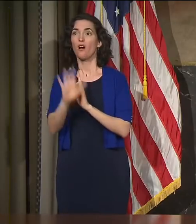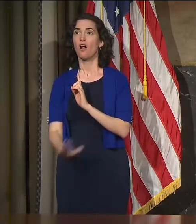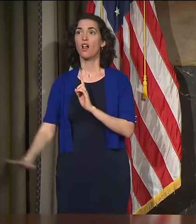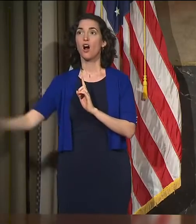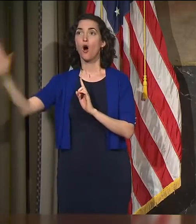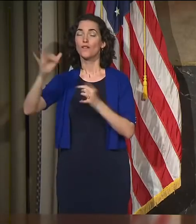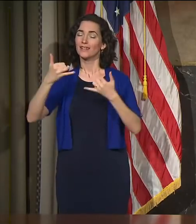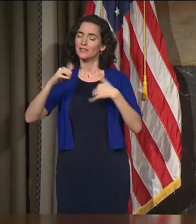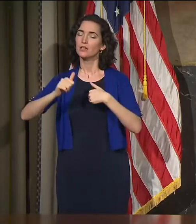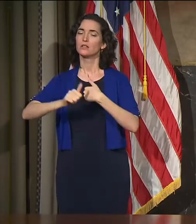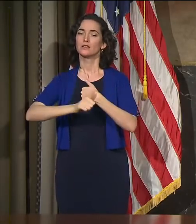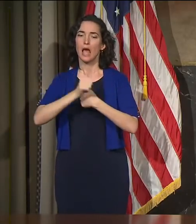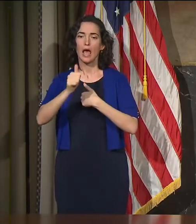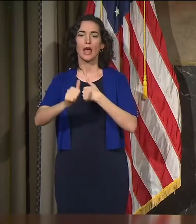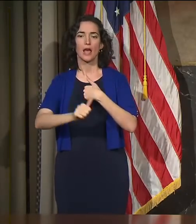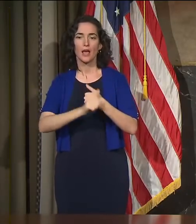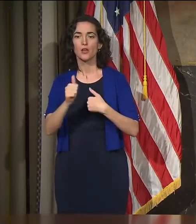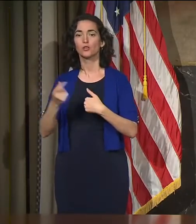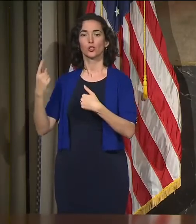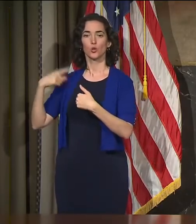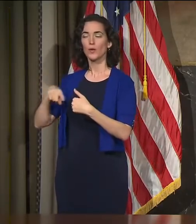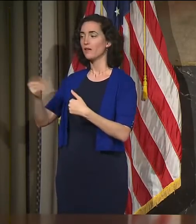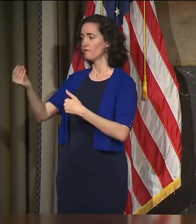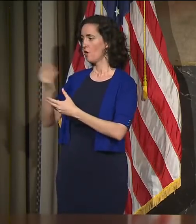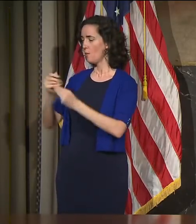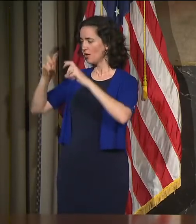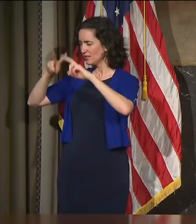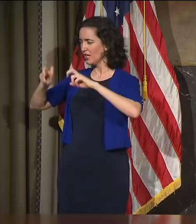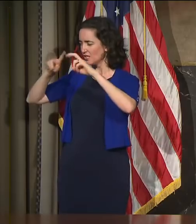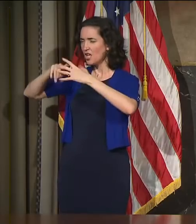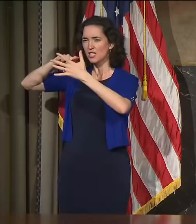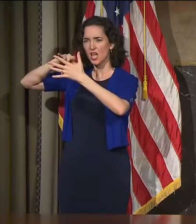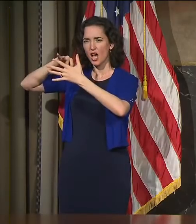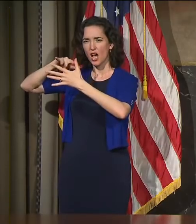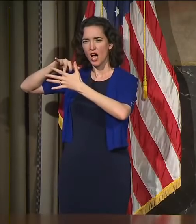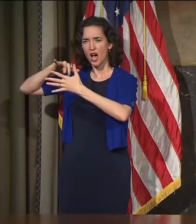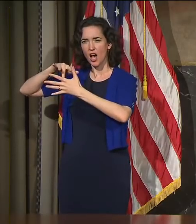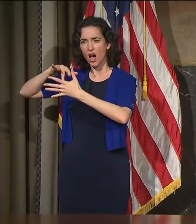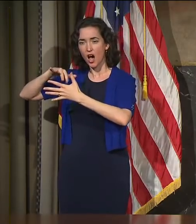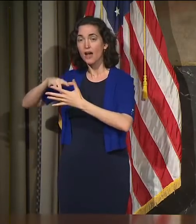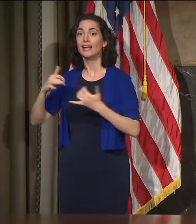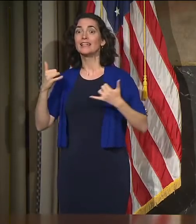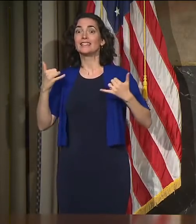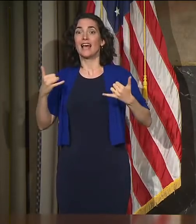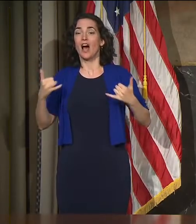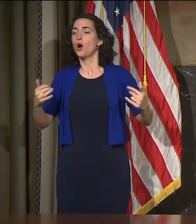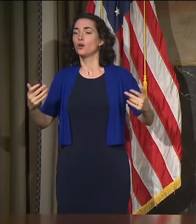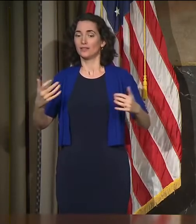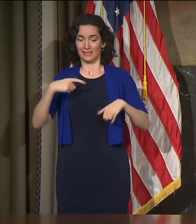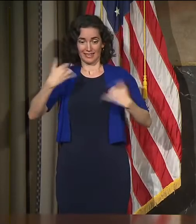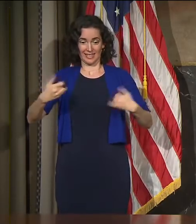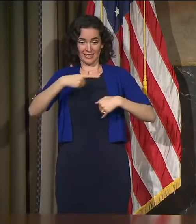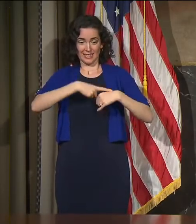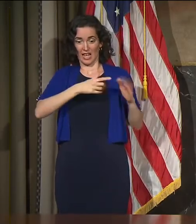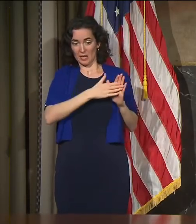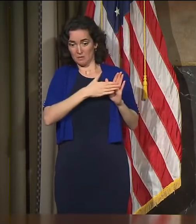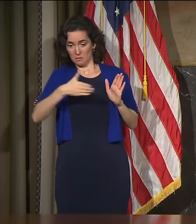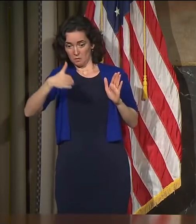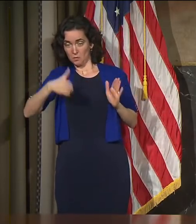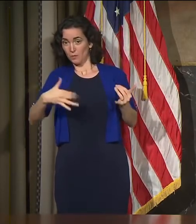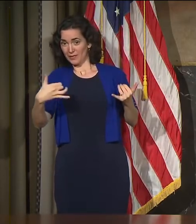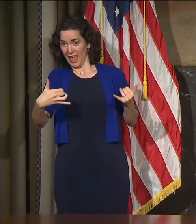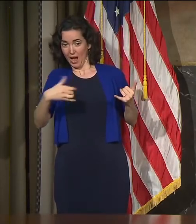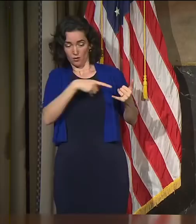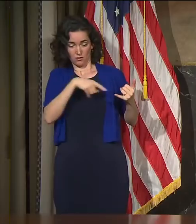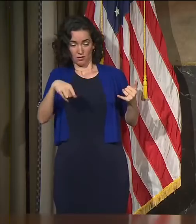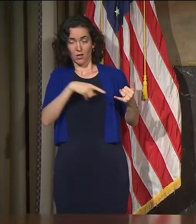And every piece of data that we see lets us know that it's most likely the most dangerous part of the pandemic for Louisiana.